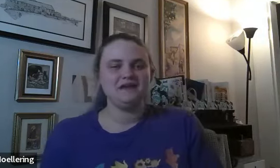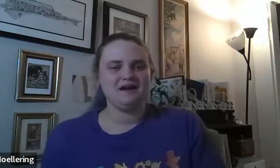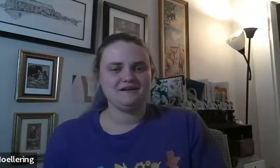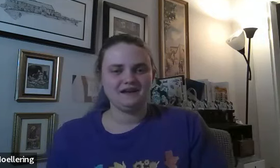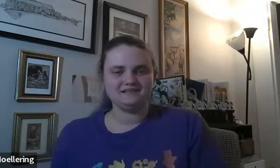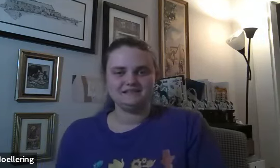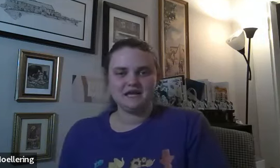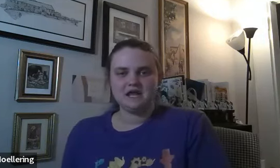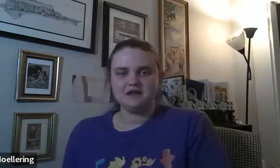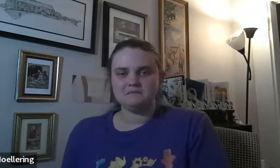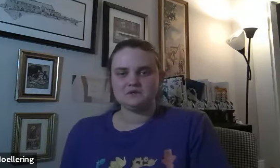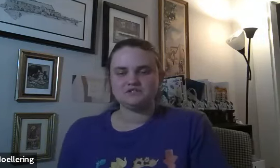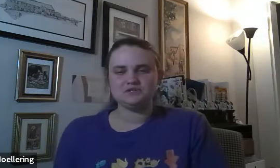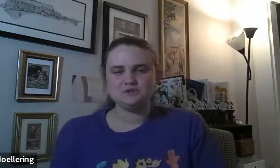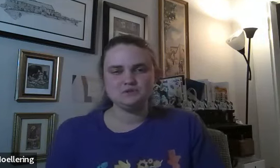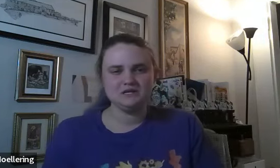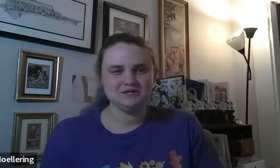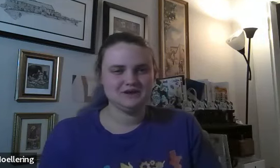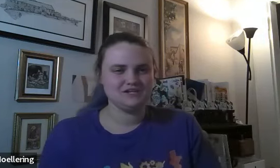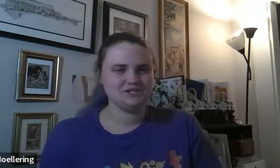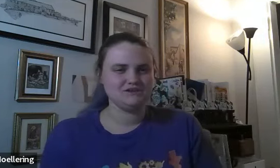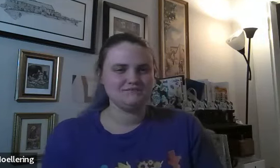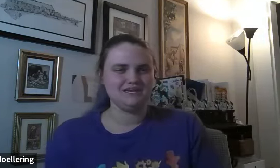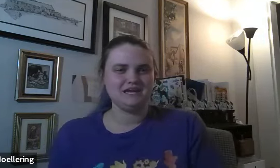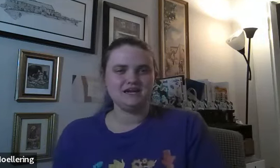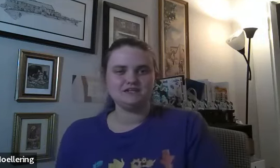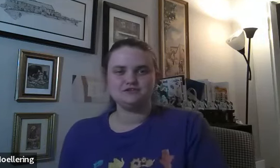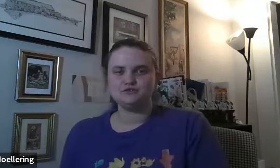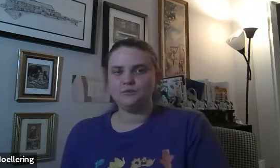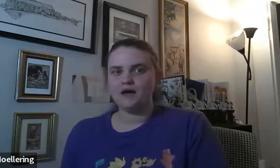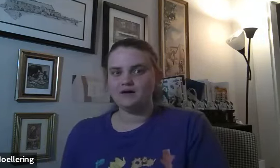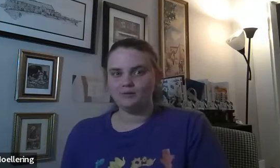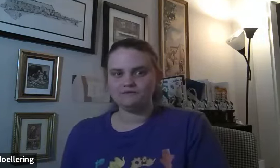All right. Number 2, can you guys show me 12?